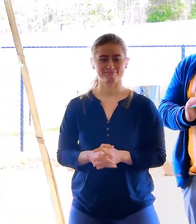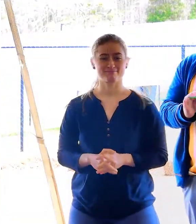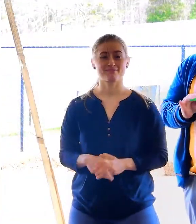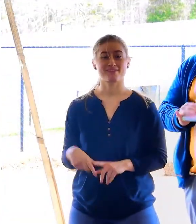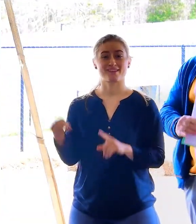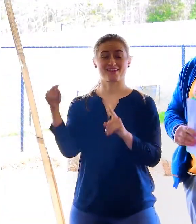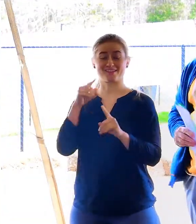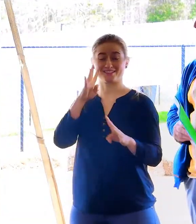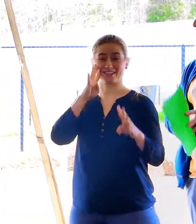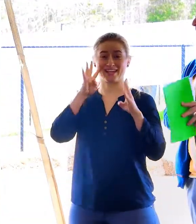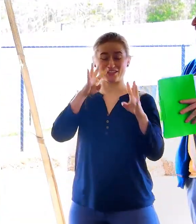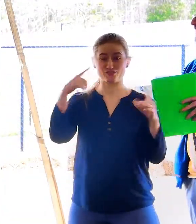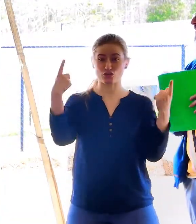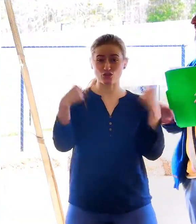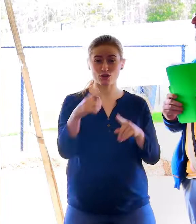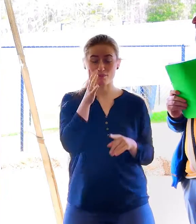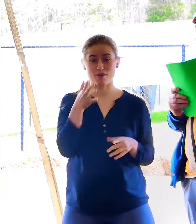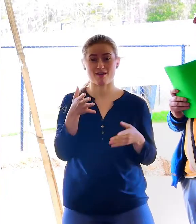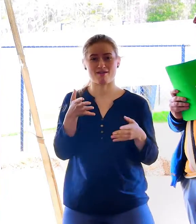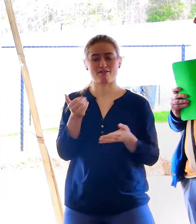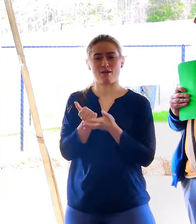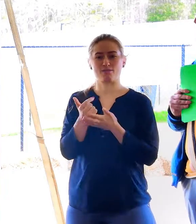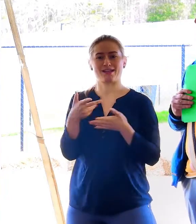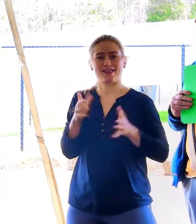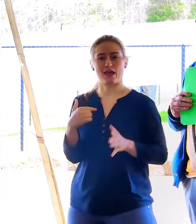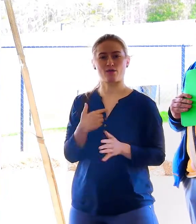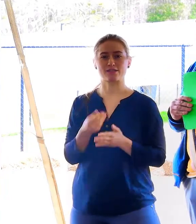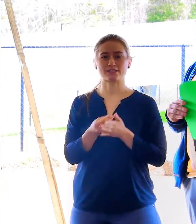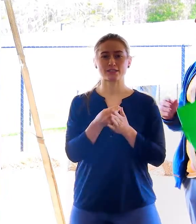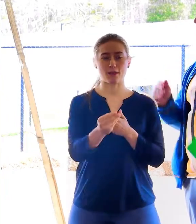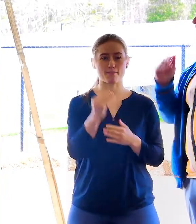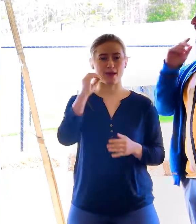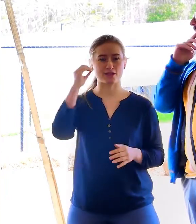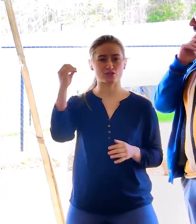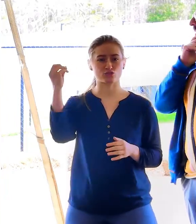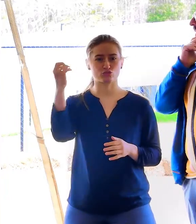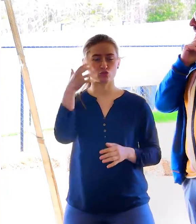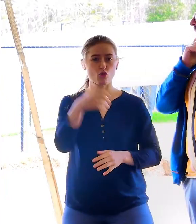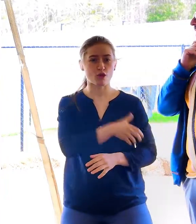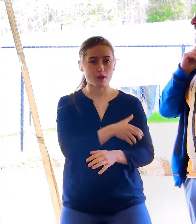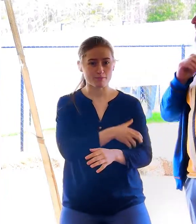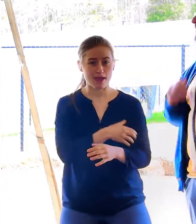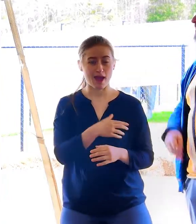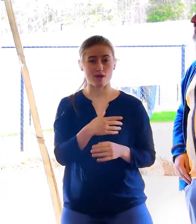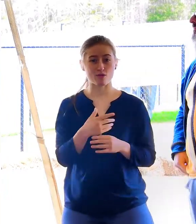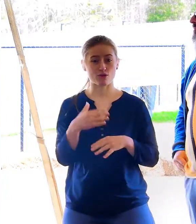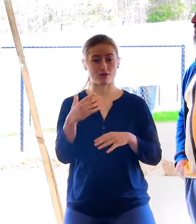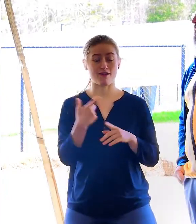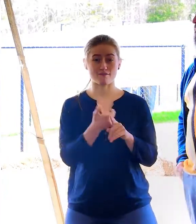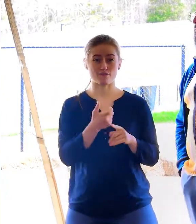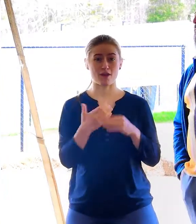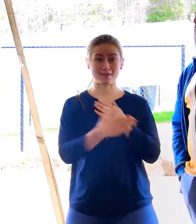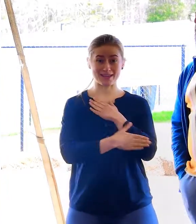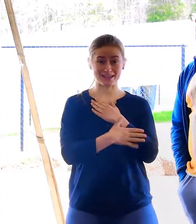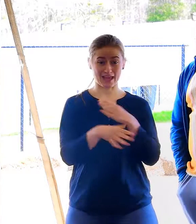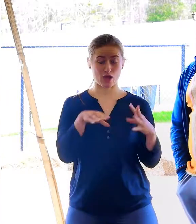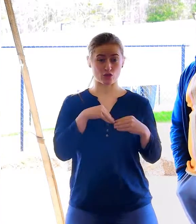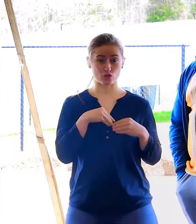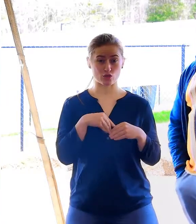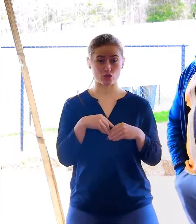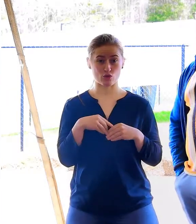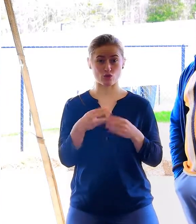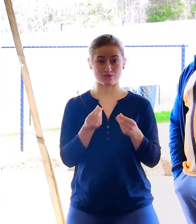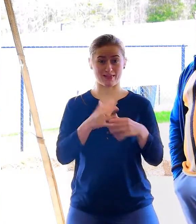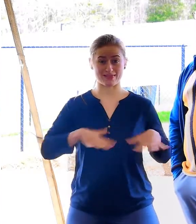This innovative agreement will allow us to buy power off solar arrays developed on both county-owned land, like what we